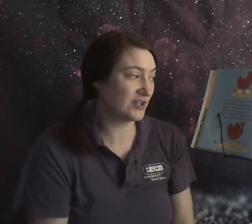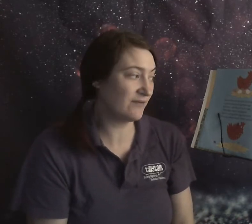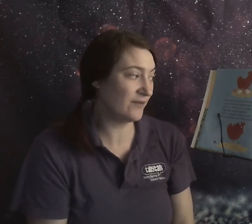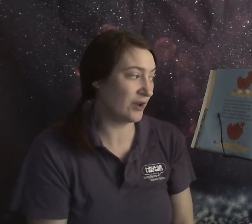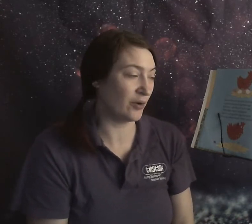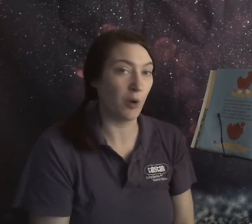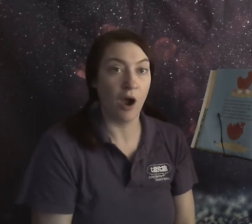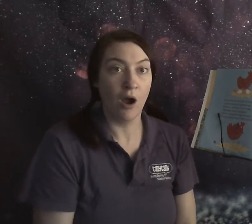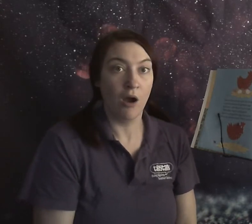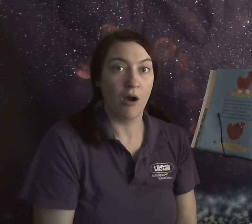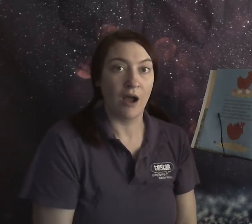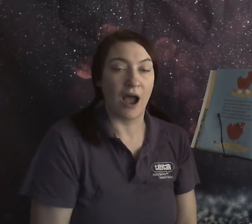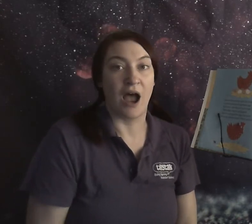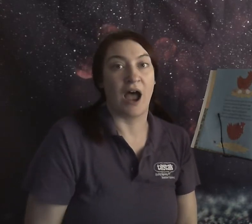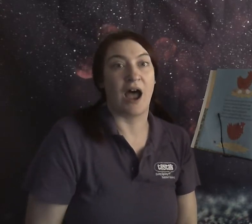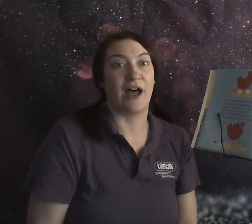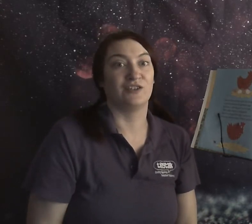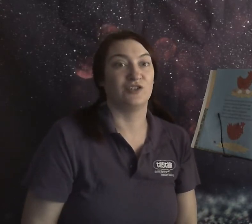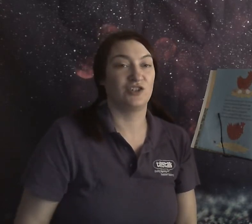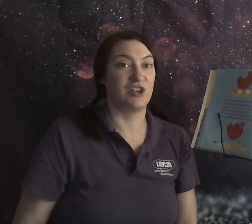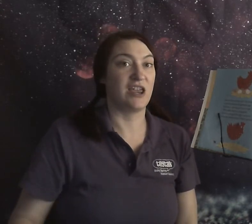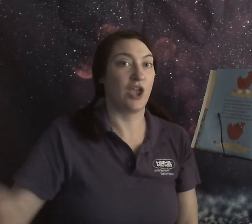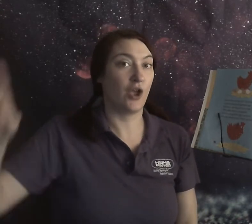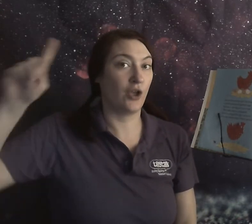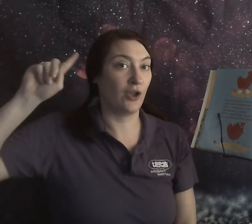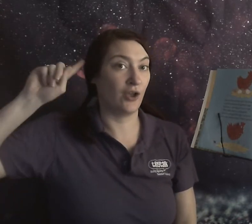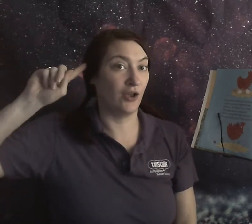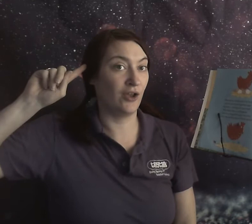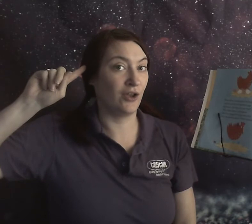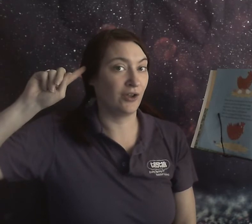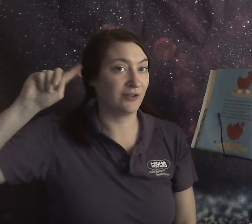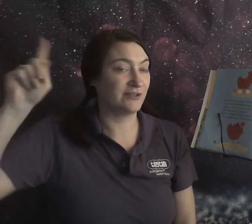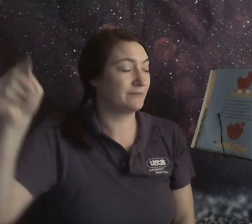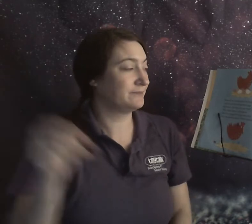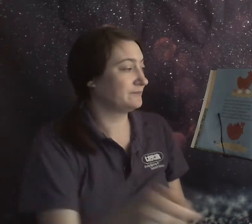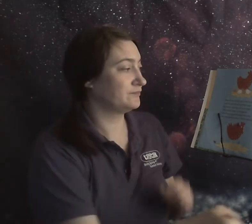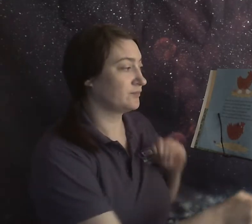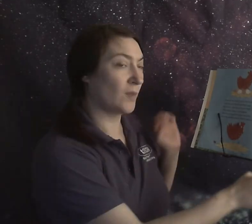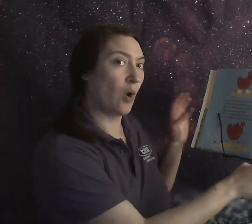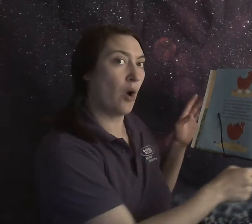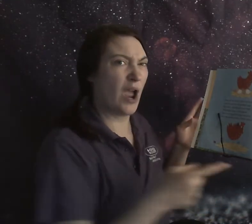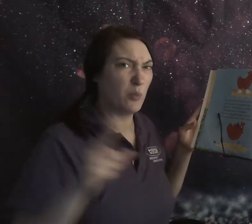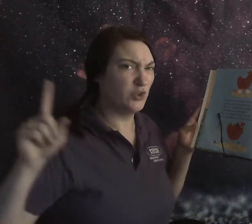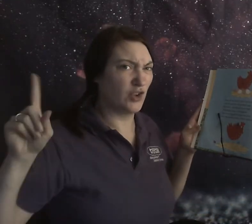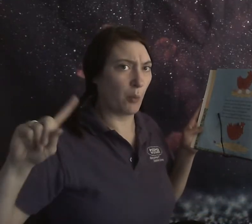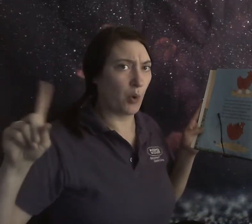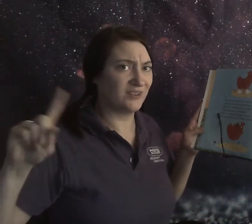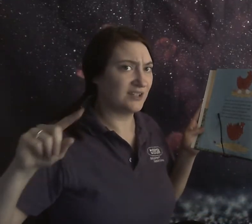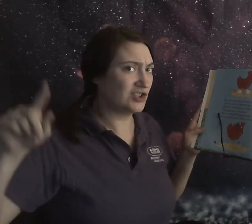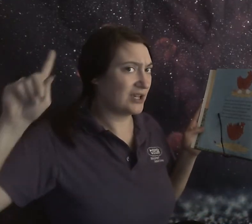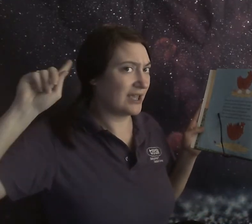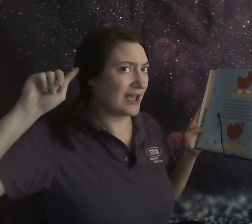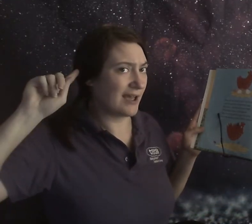flew, and she heard. I wonder, what did she hear?